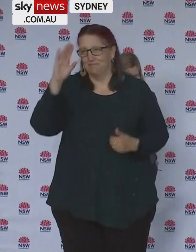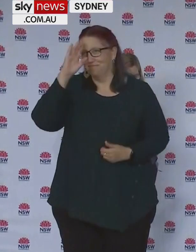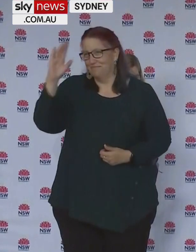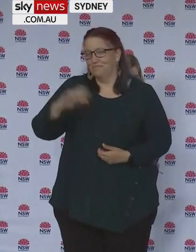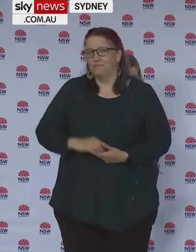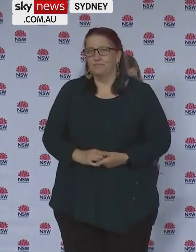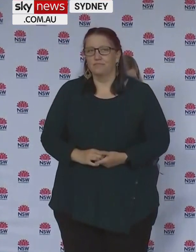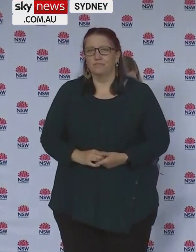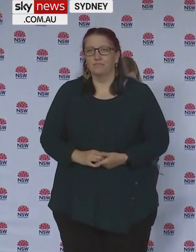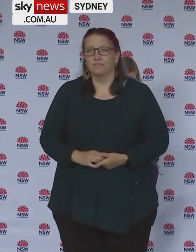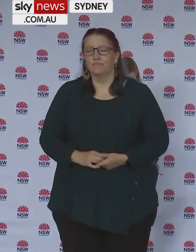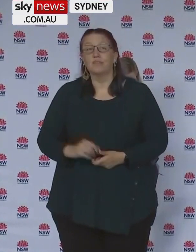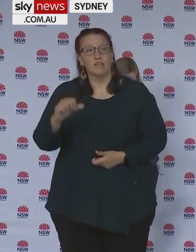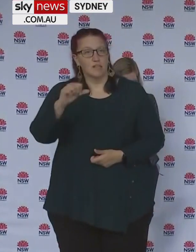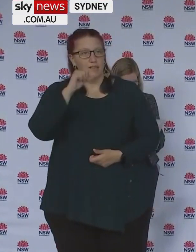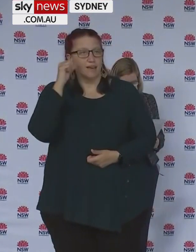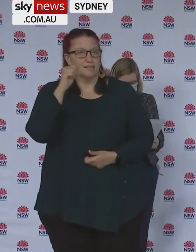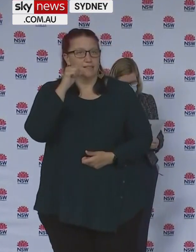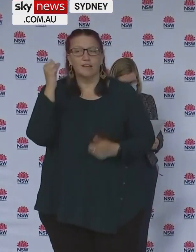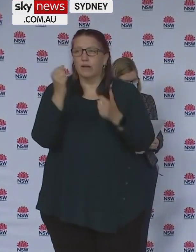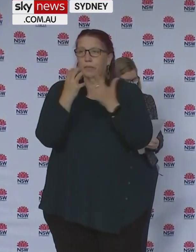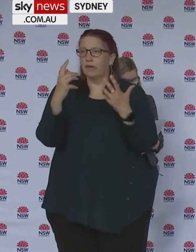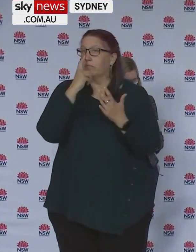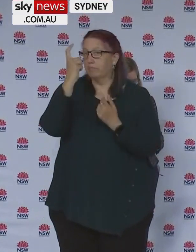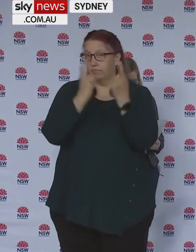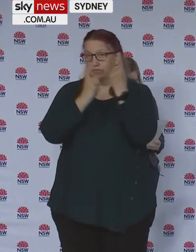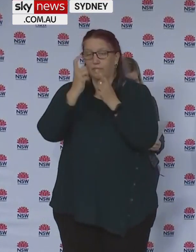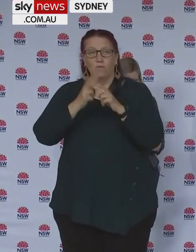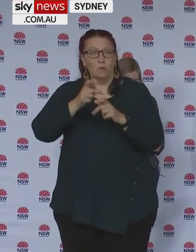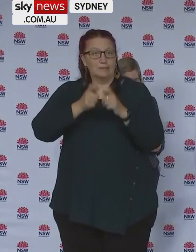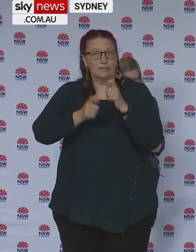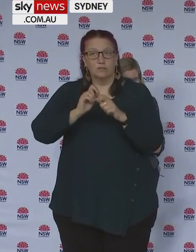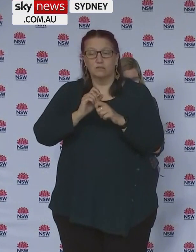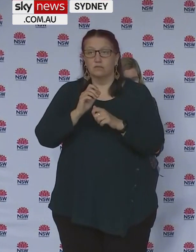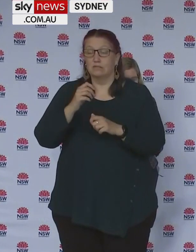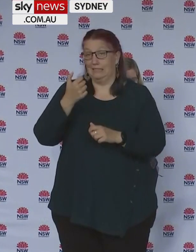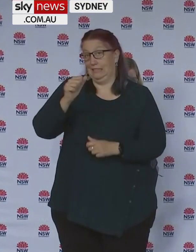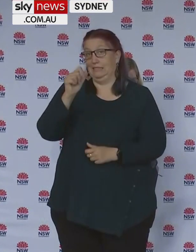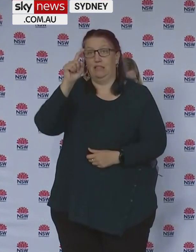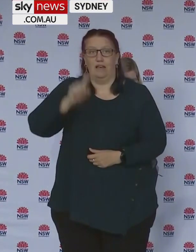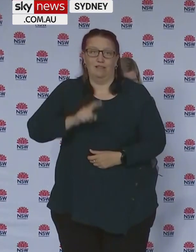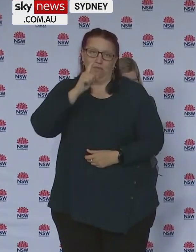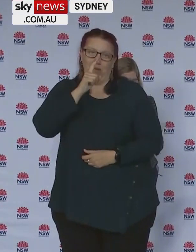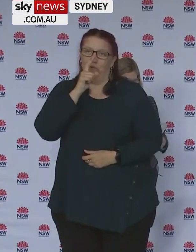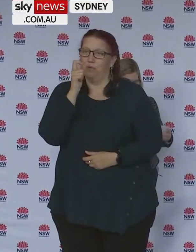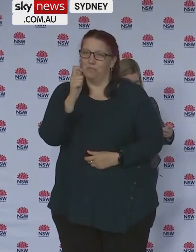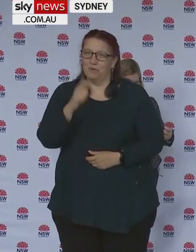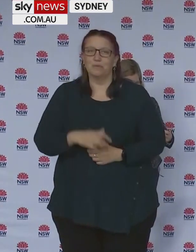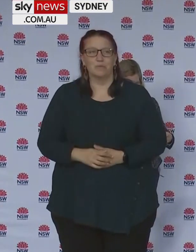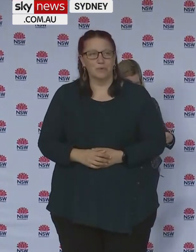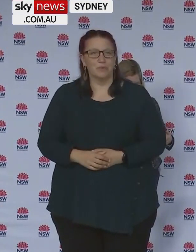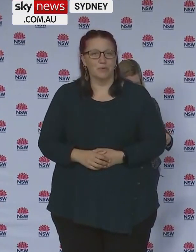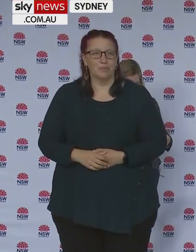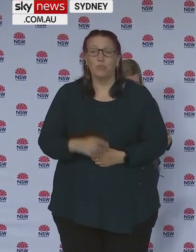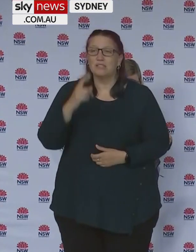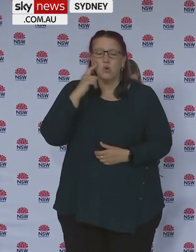Thank the nearly 60,000 people that came forward to get tested in New South Wales in the last 24 hours. The testing numbers are holding up